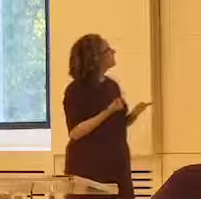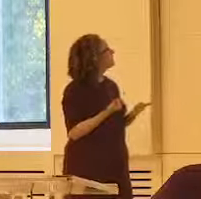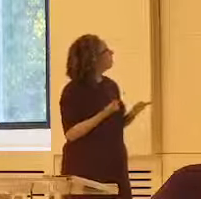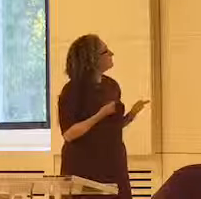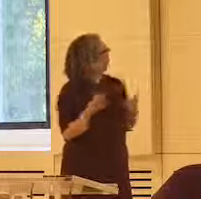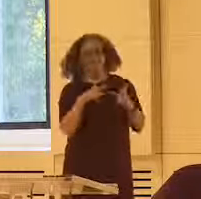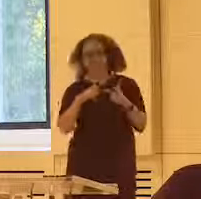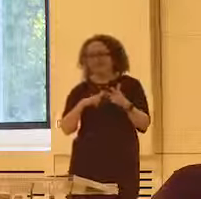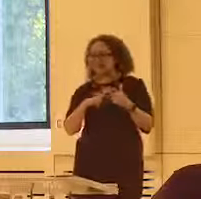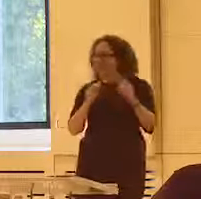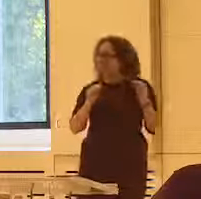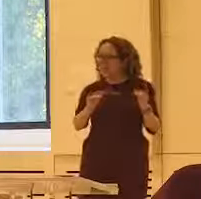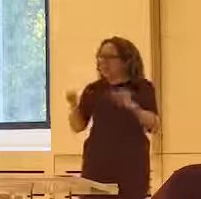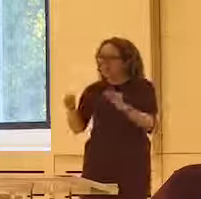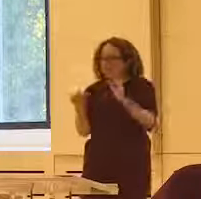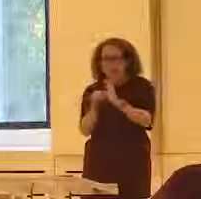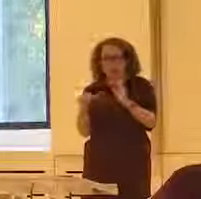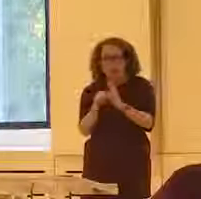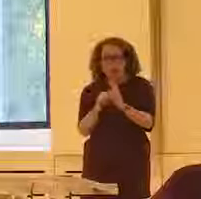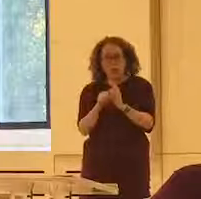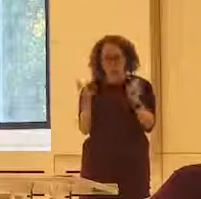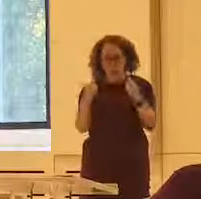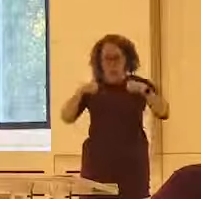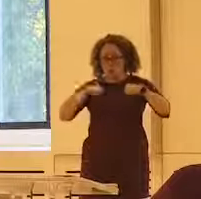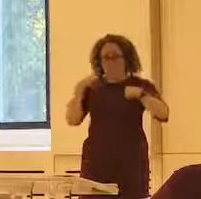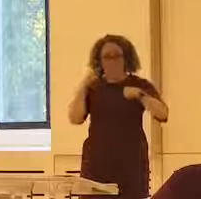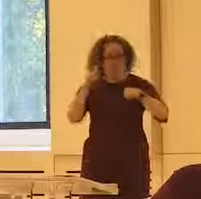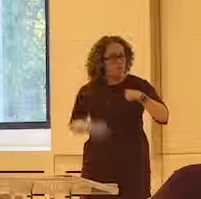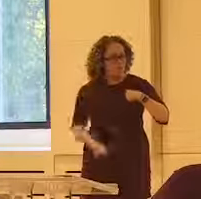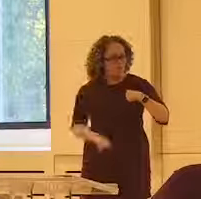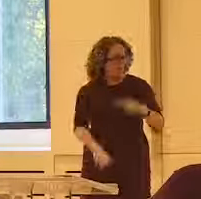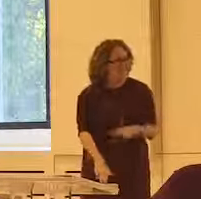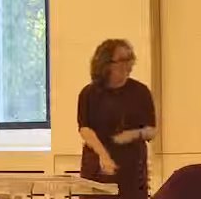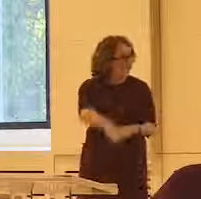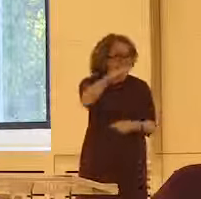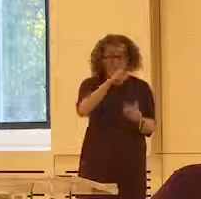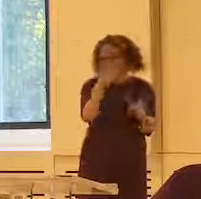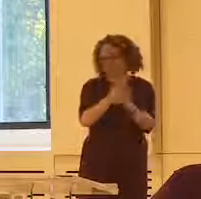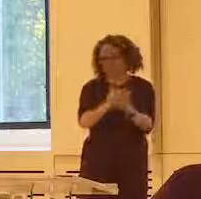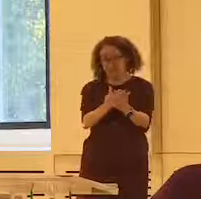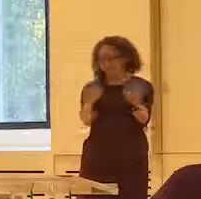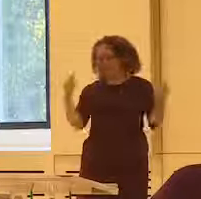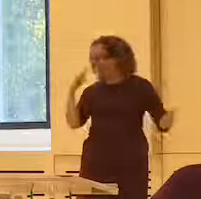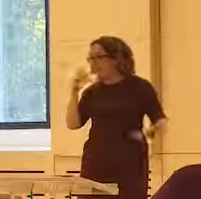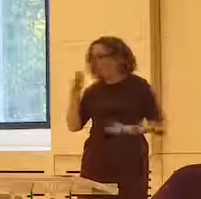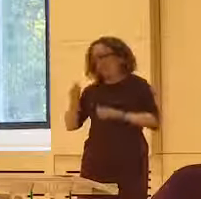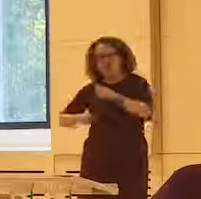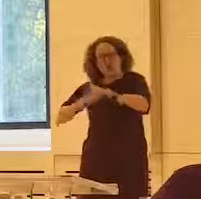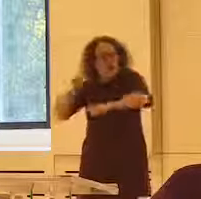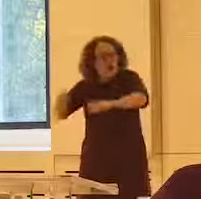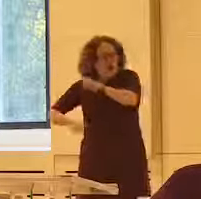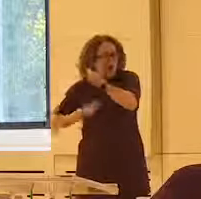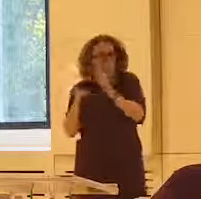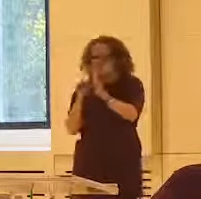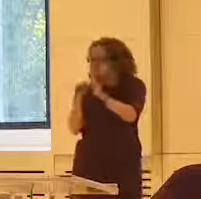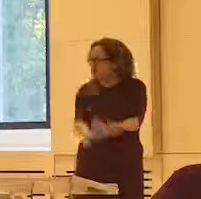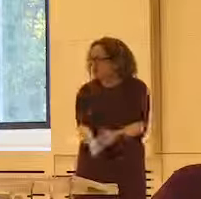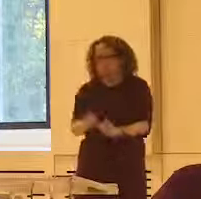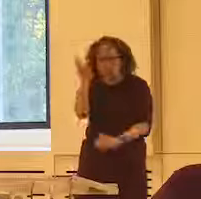not a physical hurt? Education is difficult for a deaf person growing up. I'm sure that's the same with lots of people, lots of you